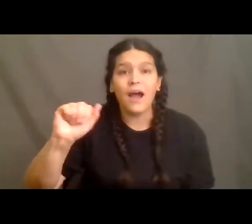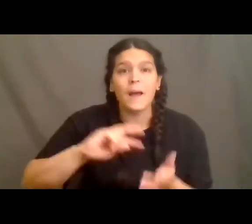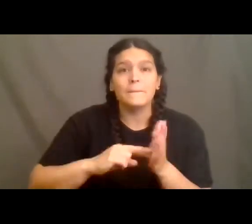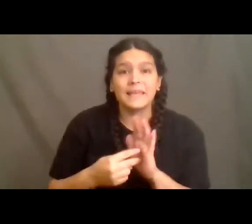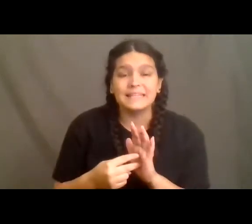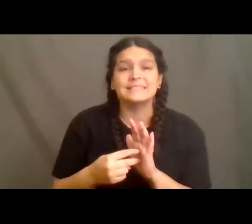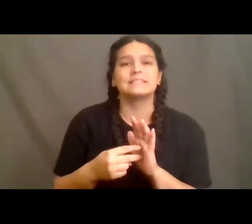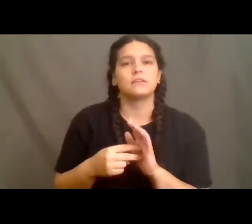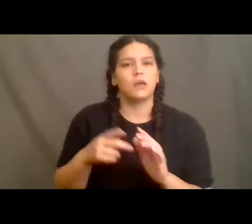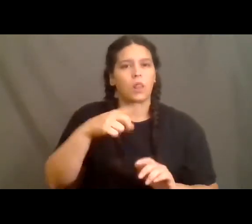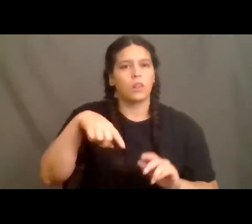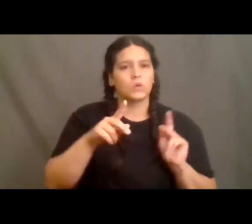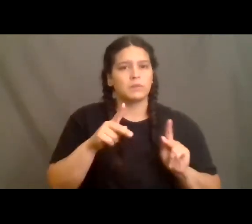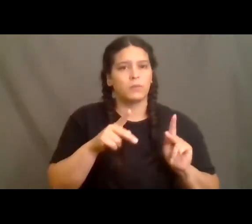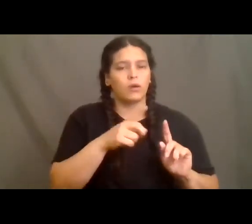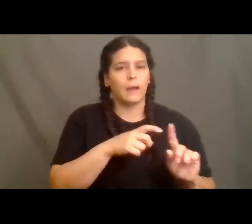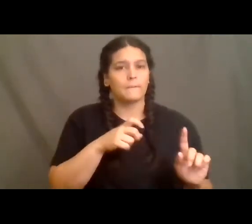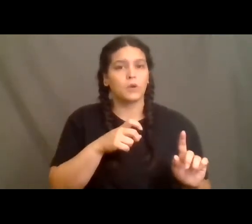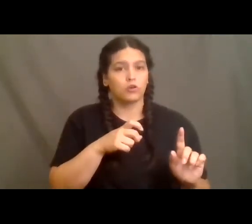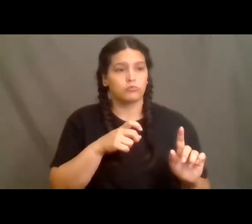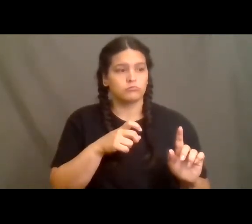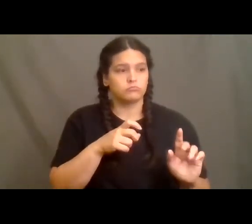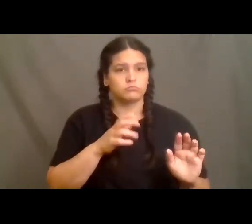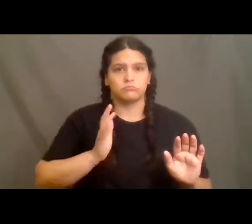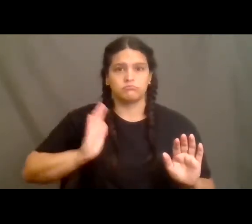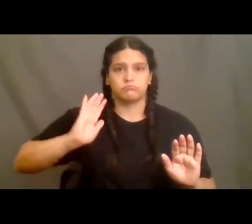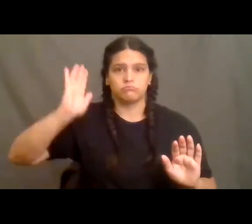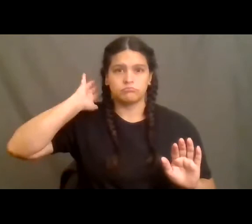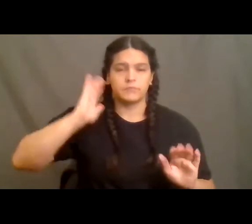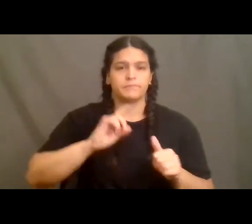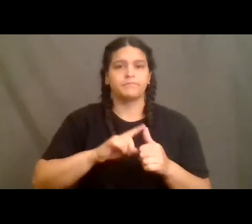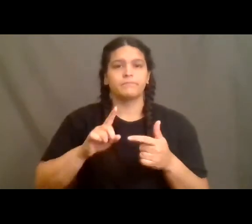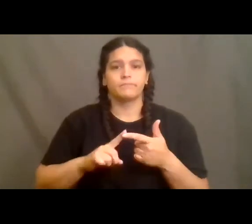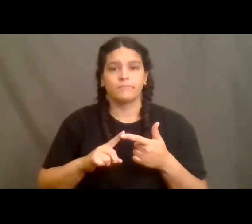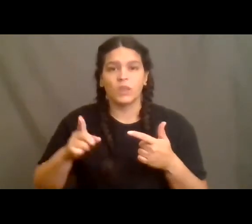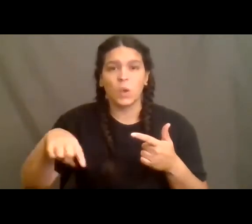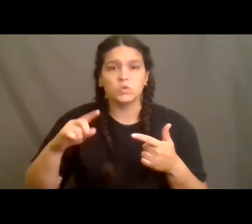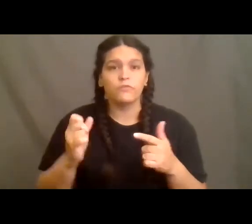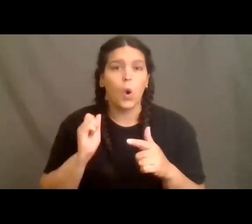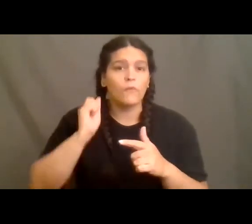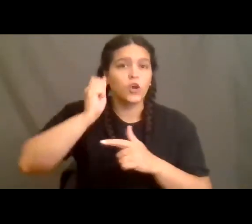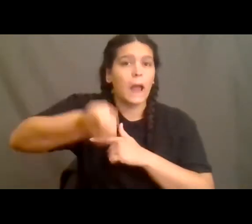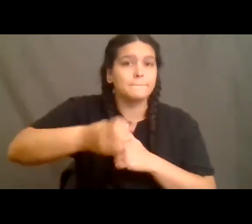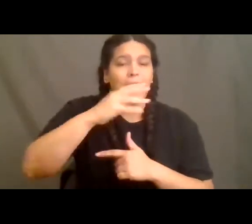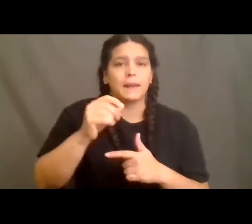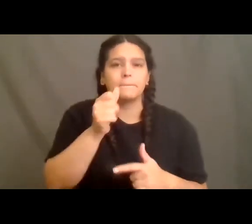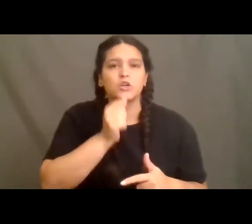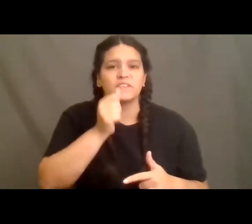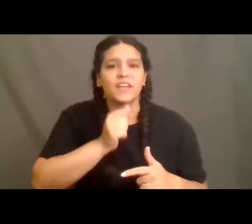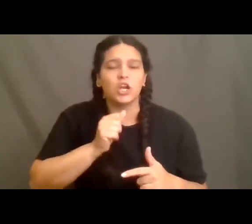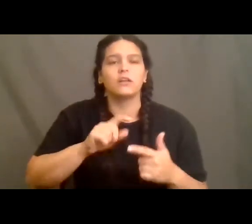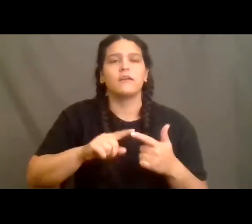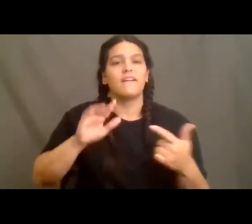Hith, dark, calm, have overcome and persevered. Ih, oneness. Versus the old